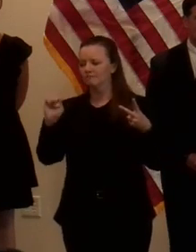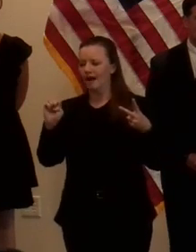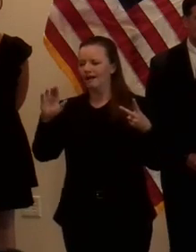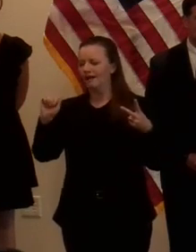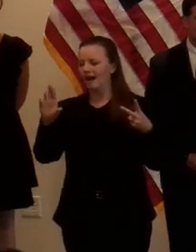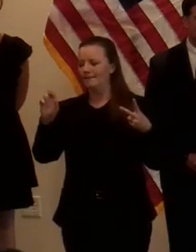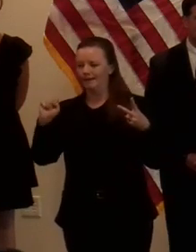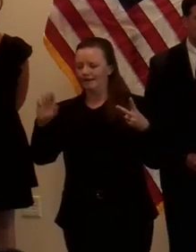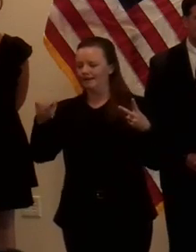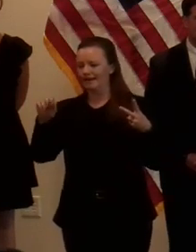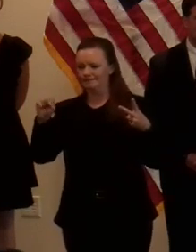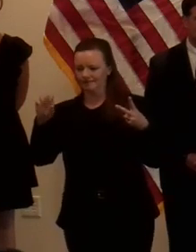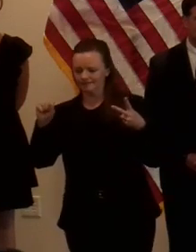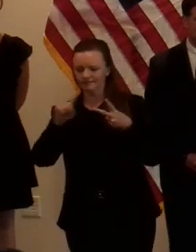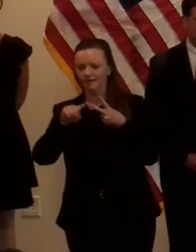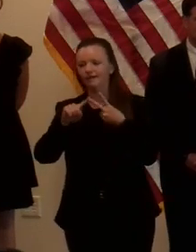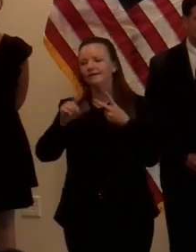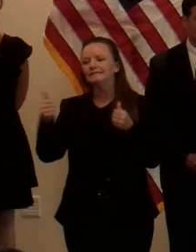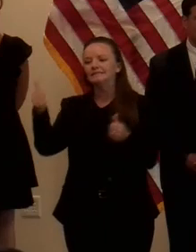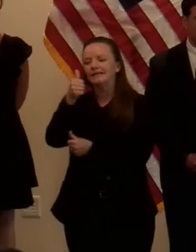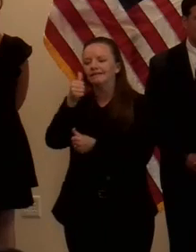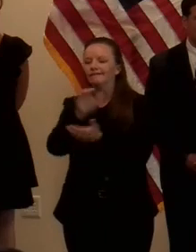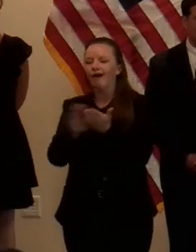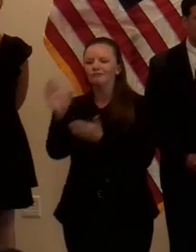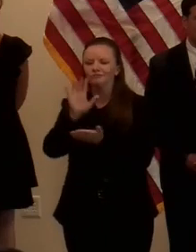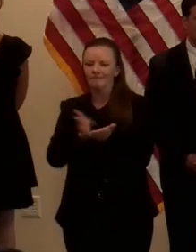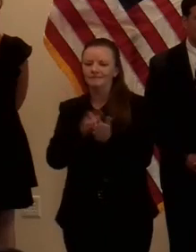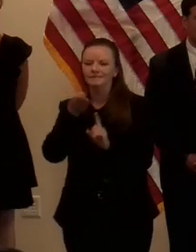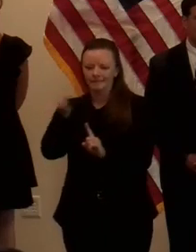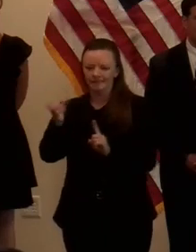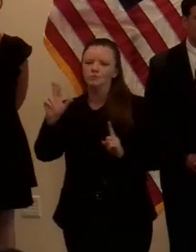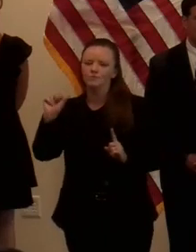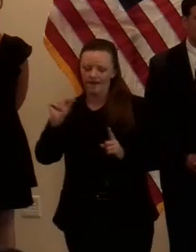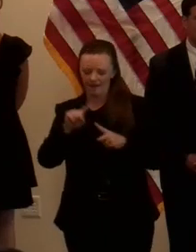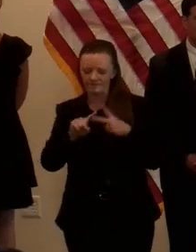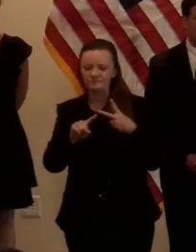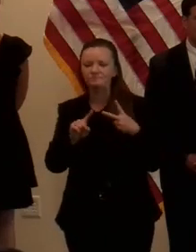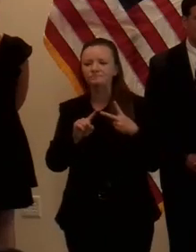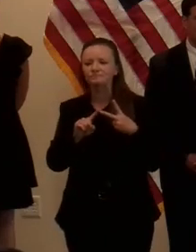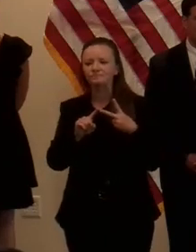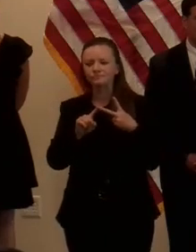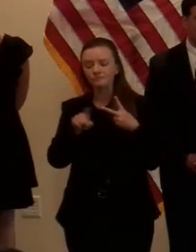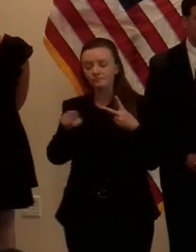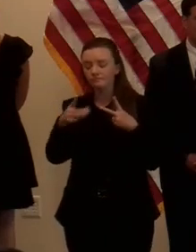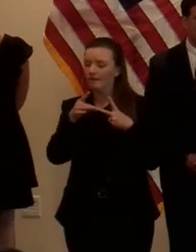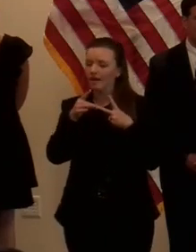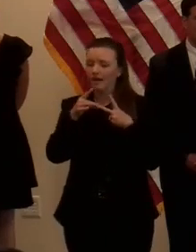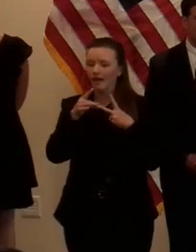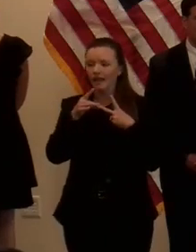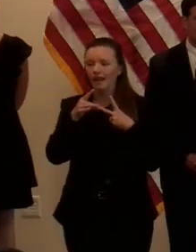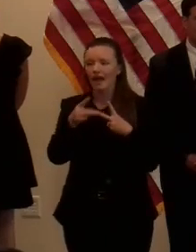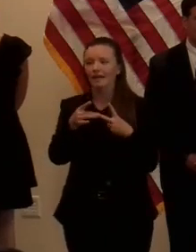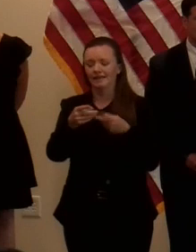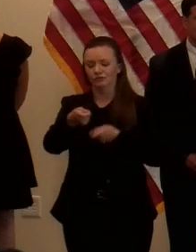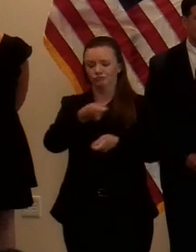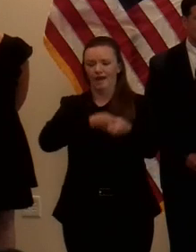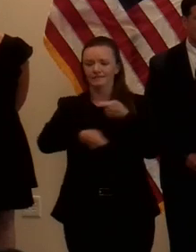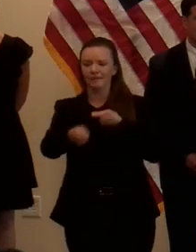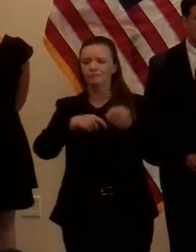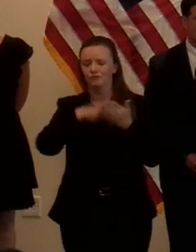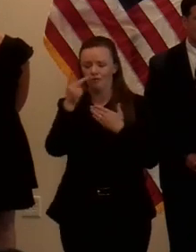Abacasis, who is the Dean of the College of Medicine in Tucson, who led the transplant program at